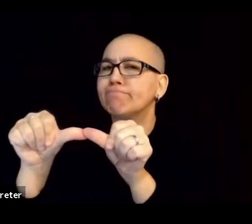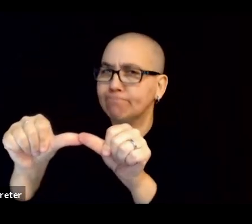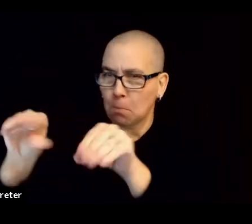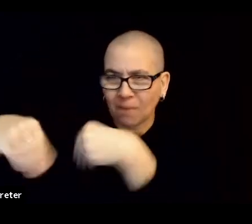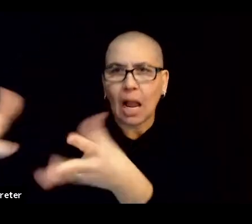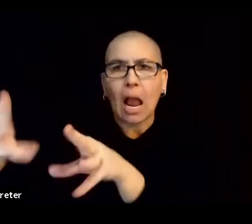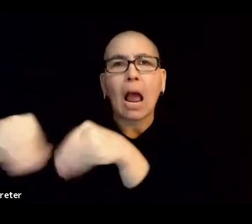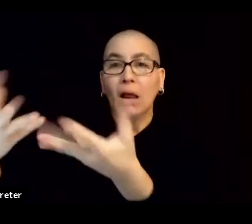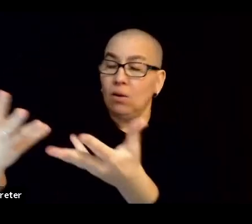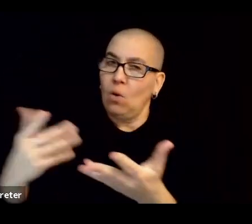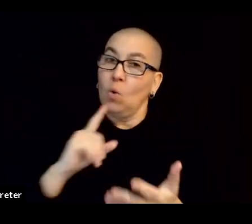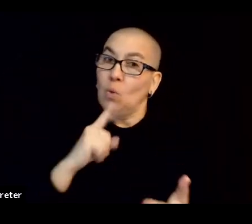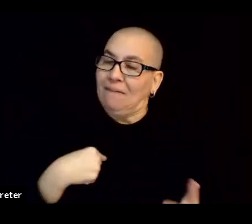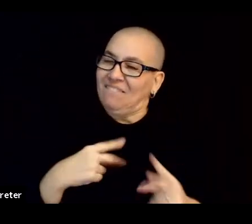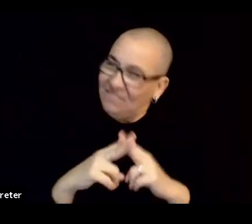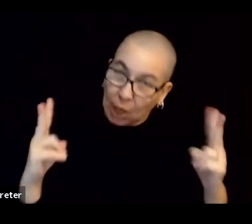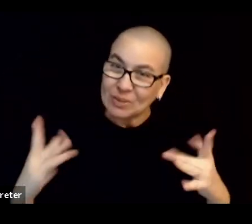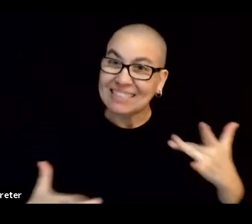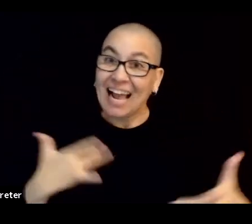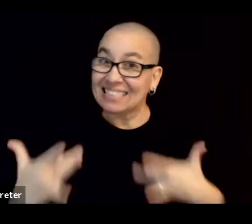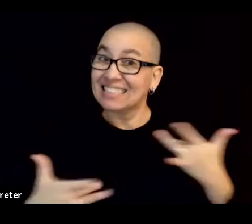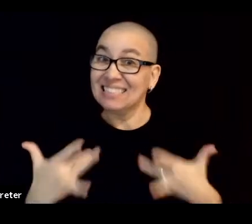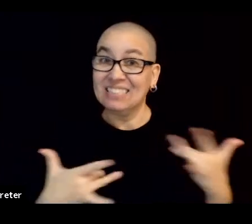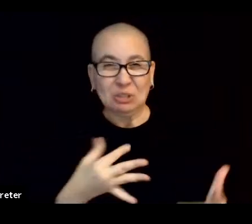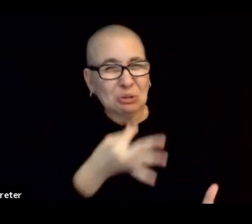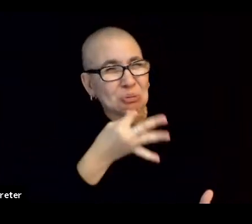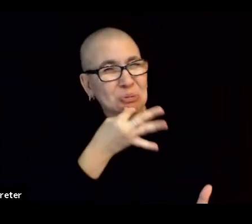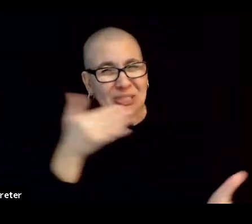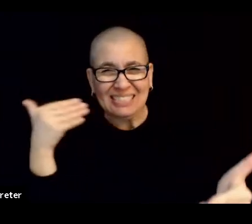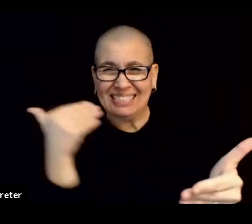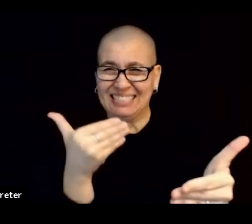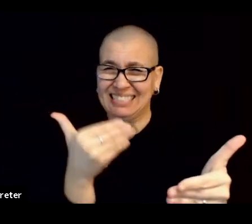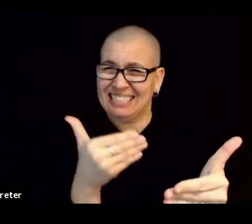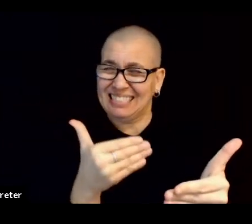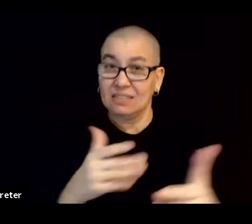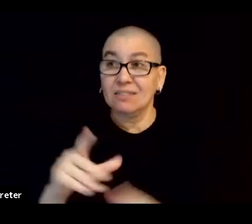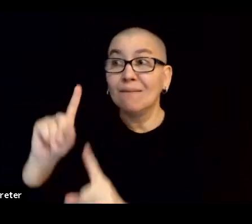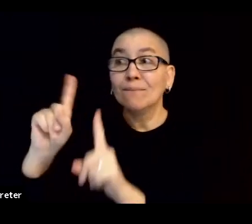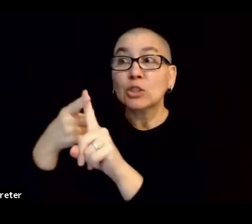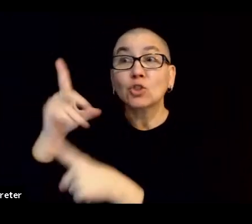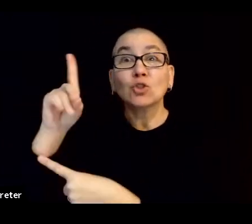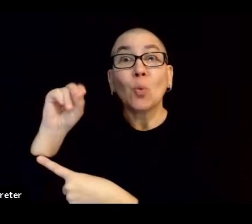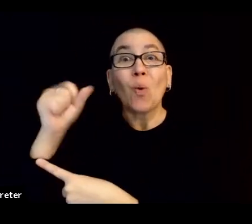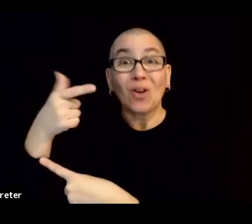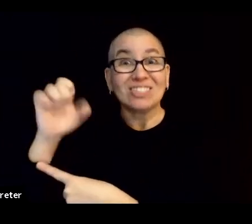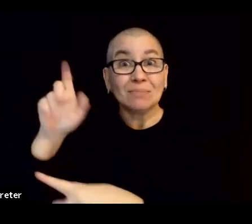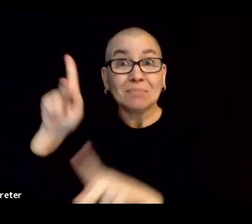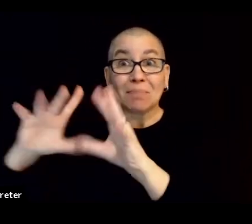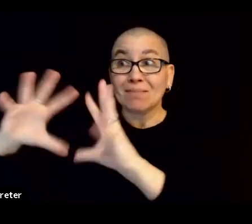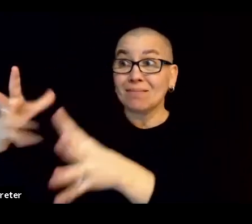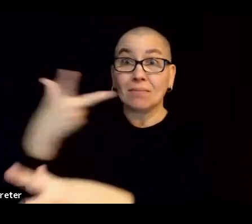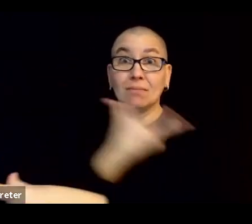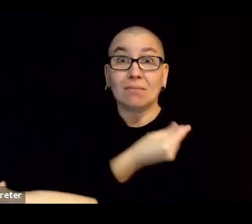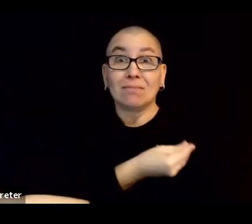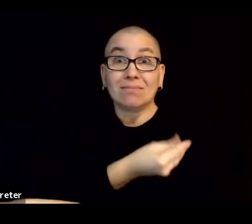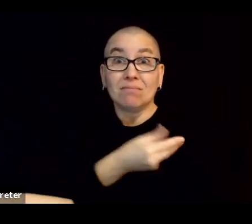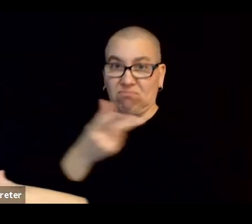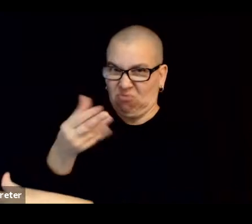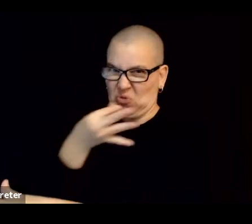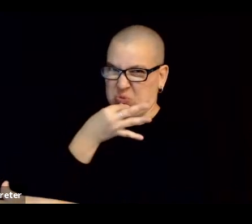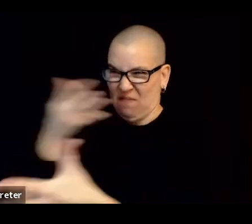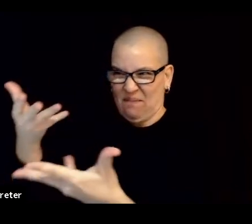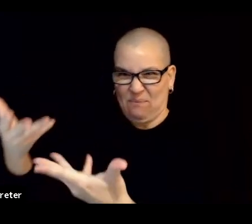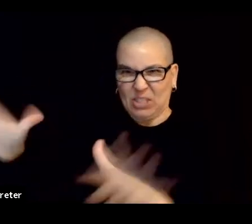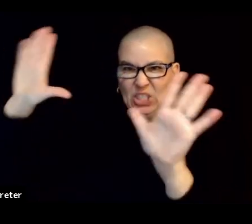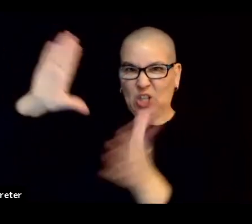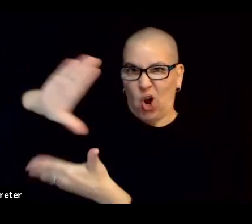that portion of it, with the first doses in our skilled nursing facilities. And I would note this, that the residents taking the vaccines